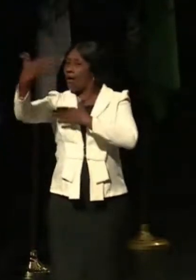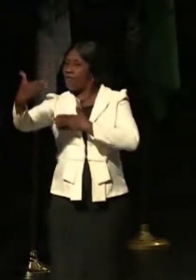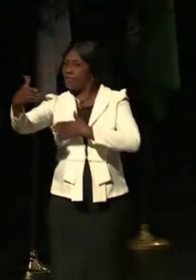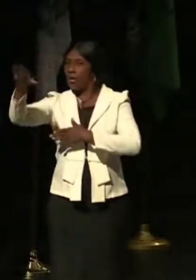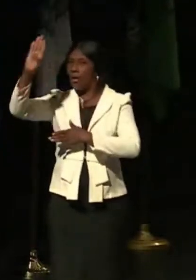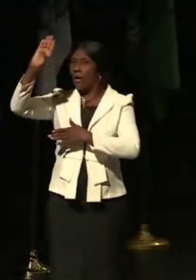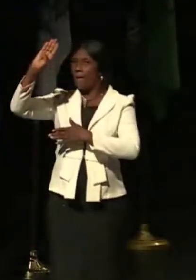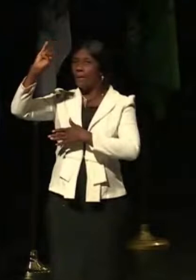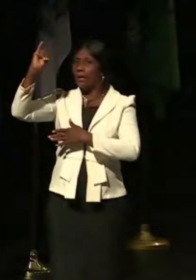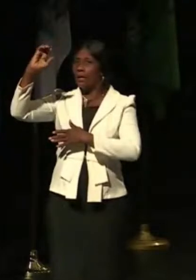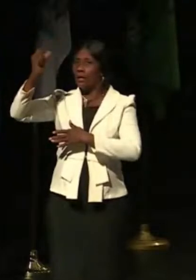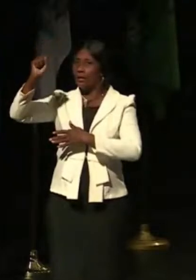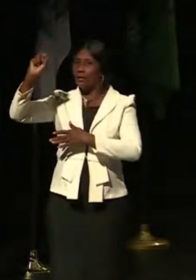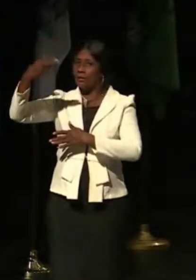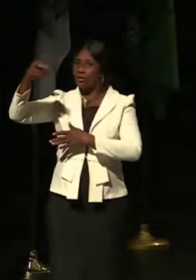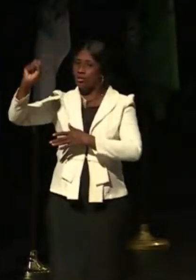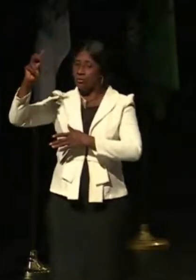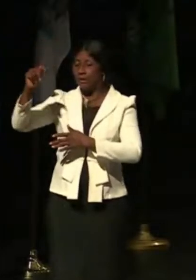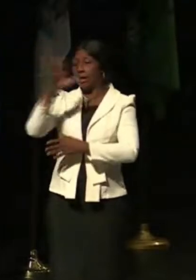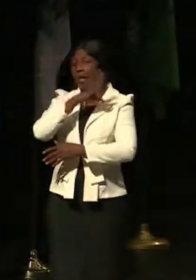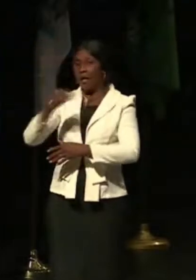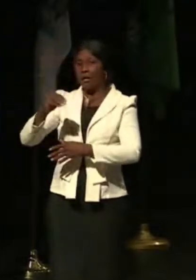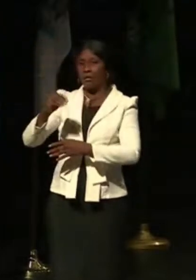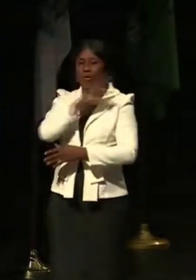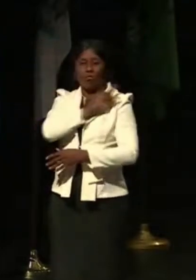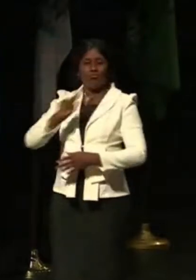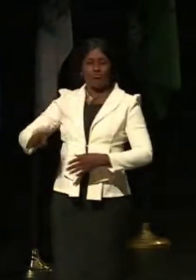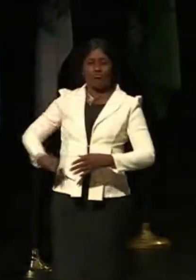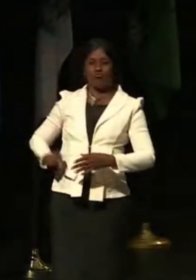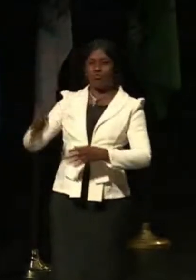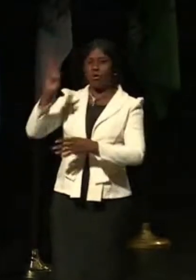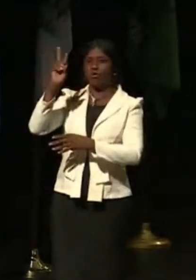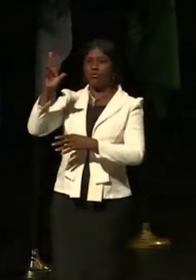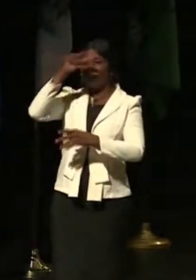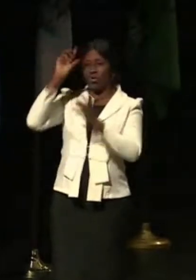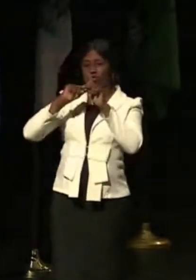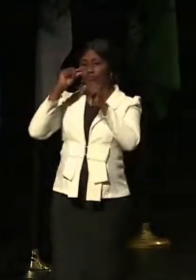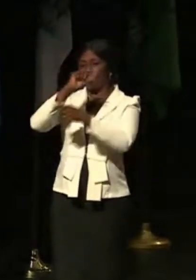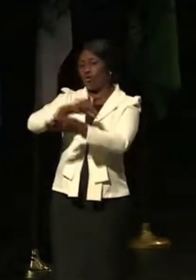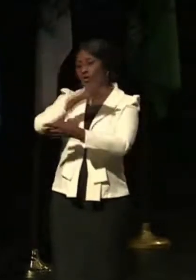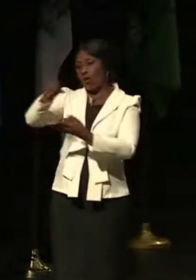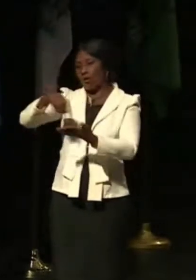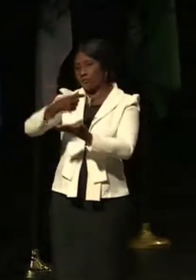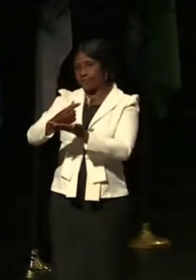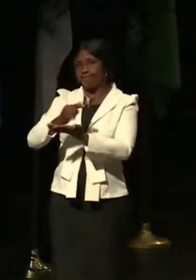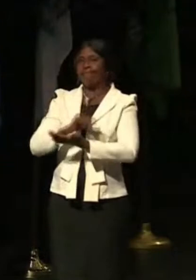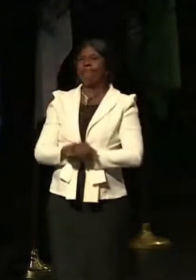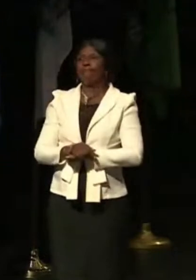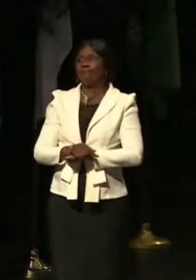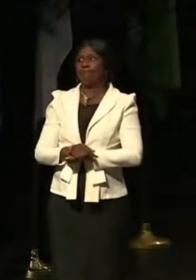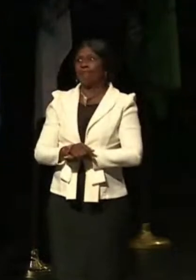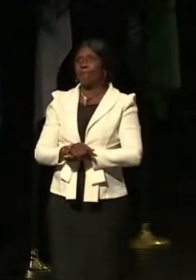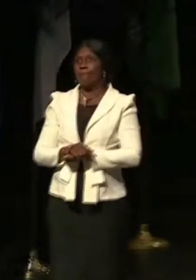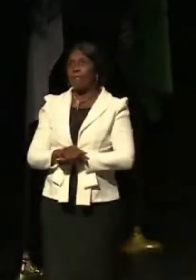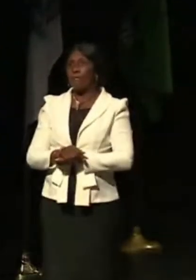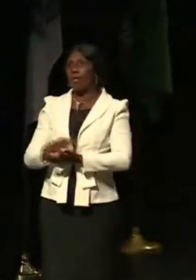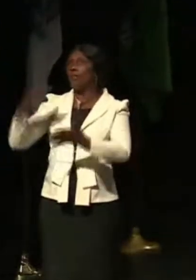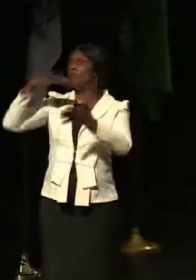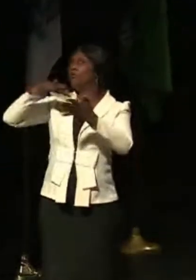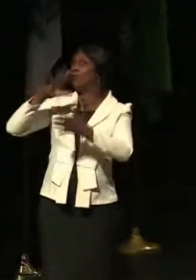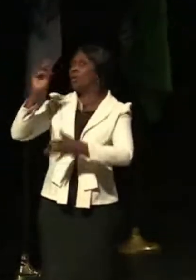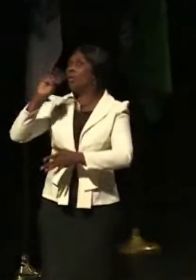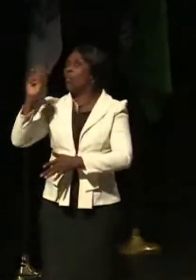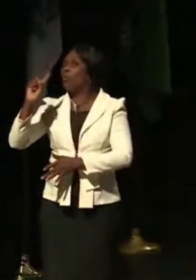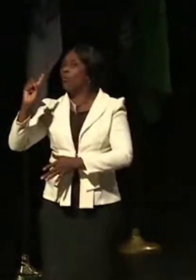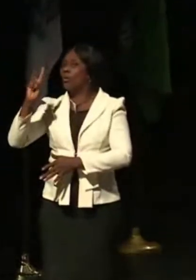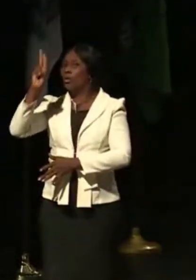eventually Queen's Royal College. He studied chemical engineering at the University of the West Indies, and